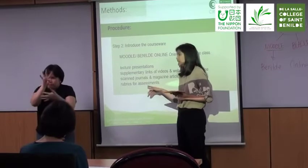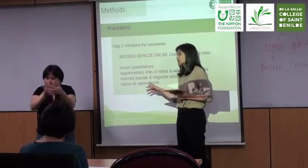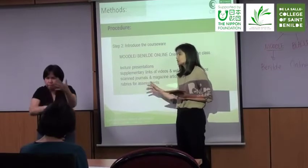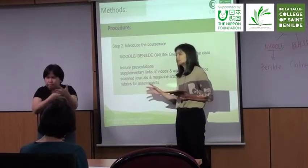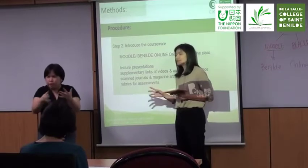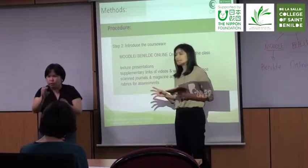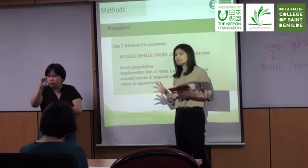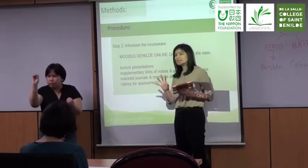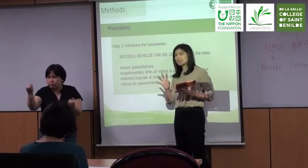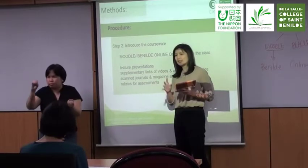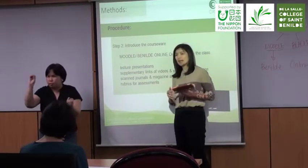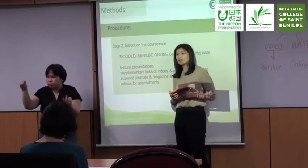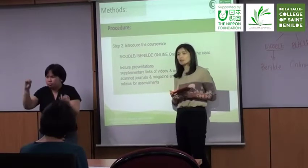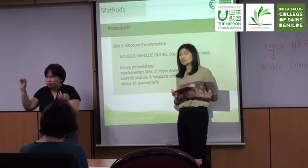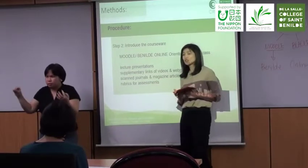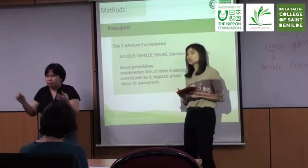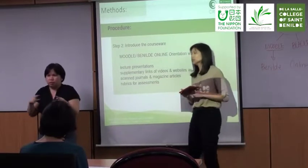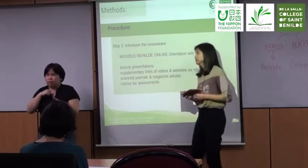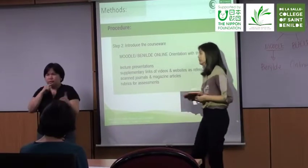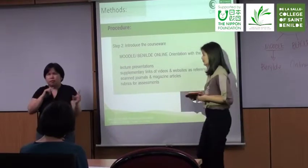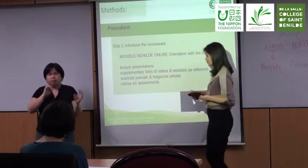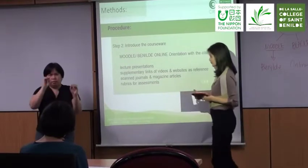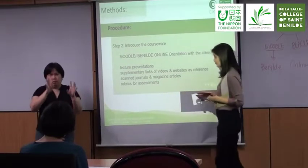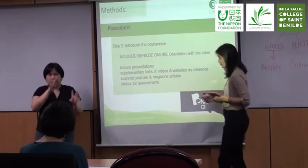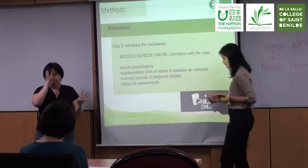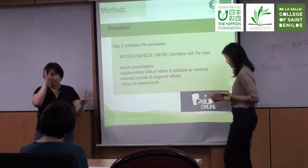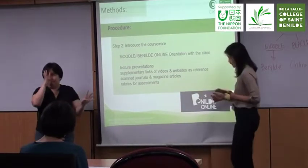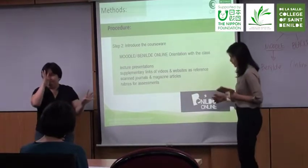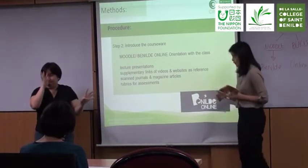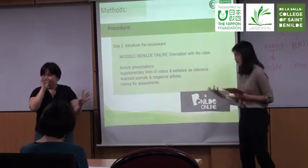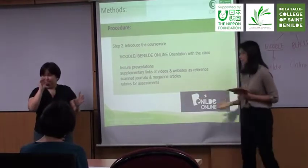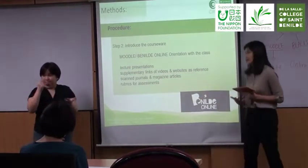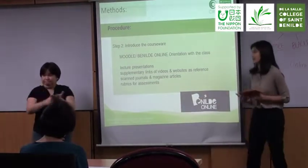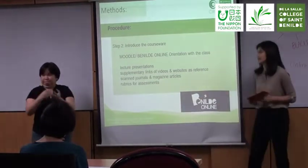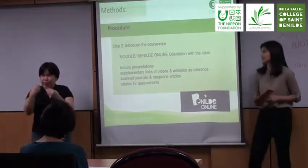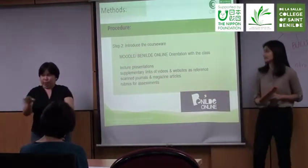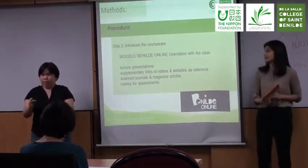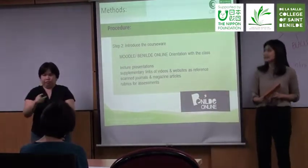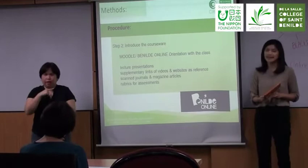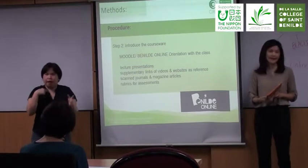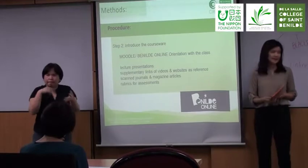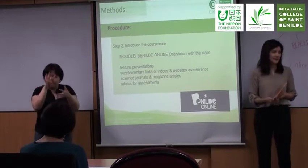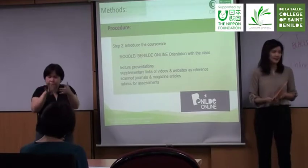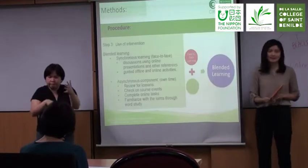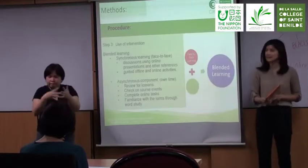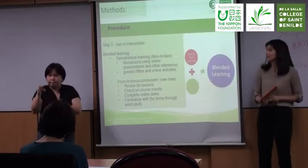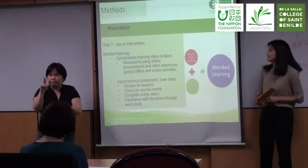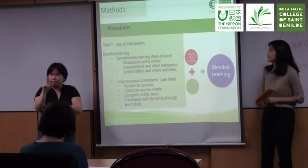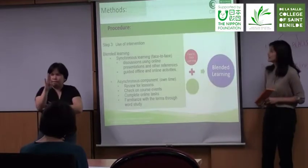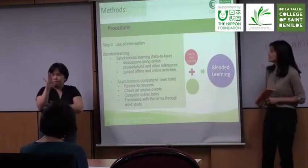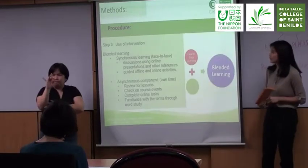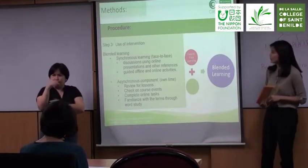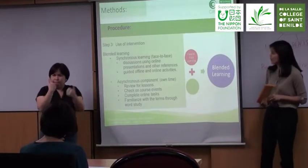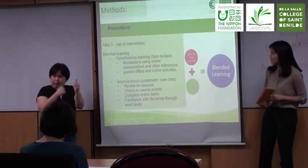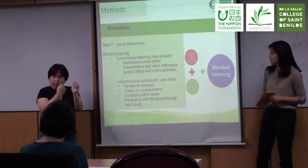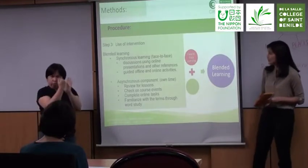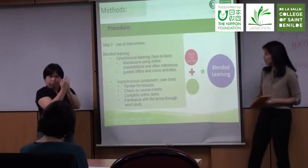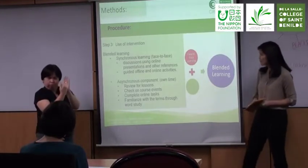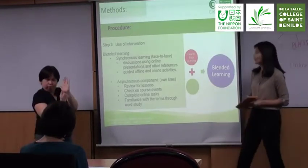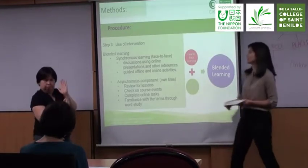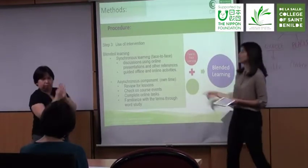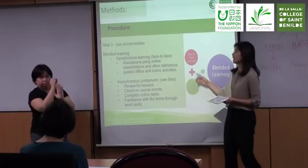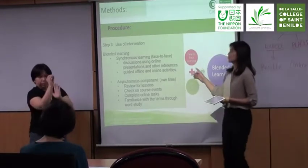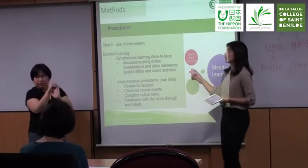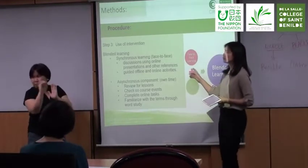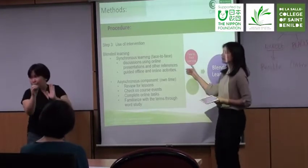on certain evaluation or rubrics. Next. Step 3,